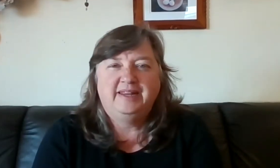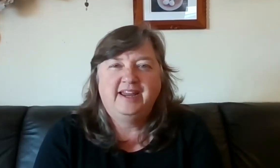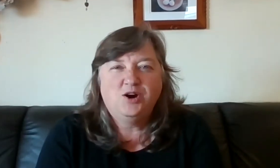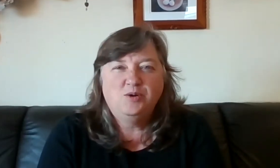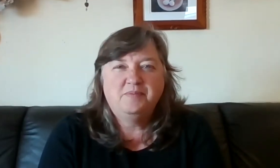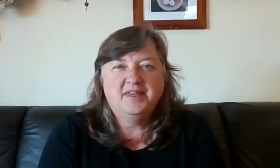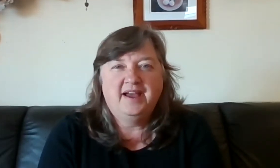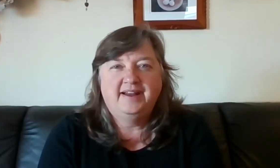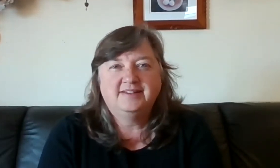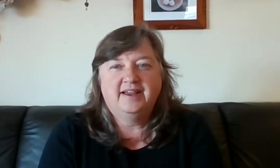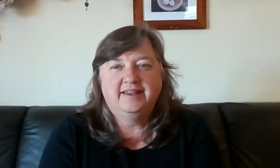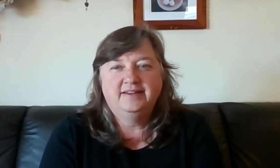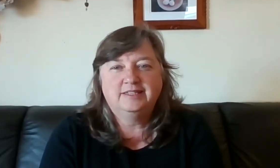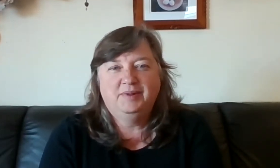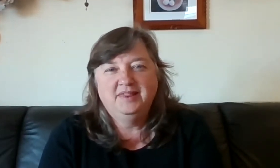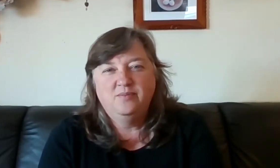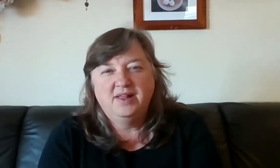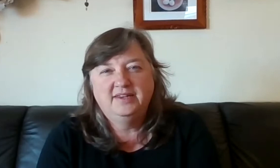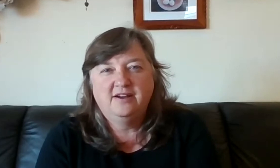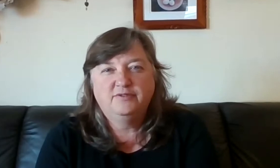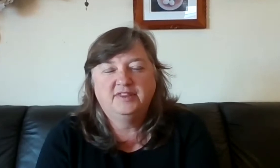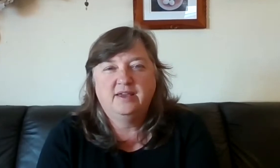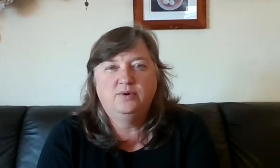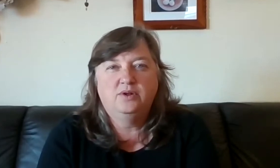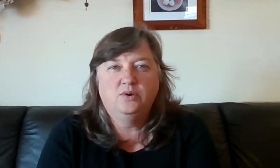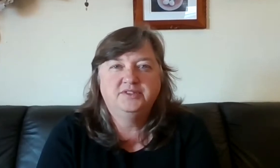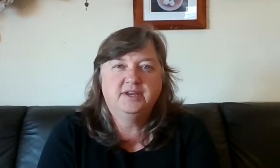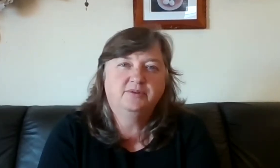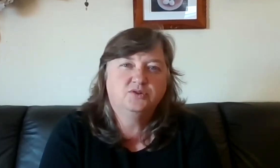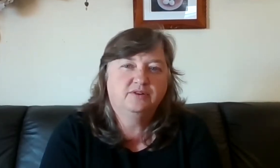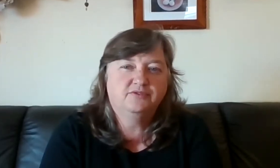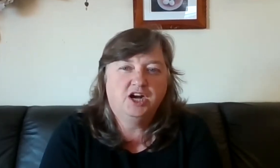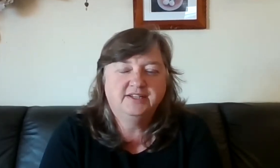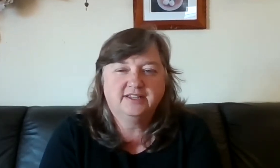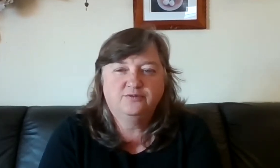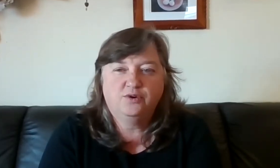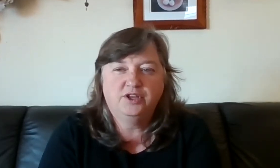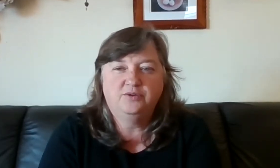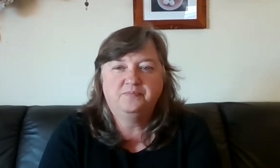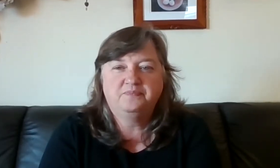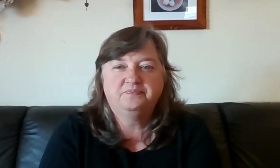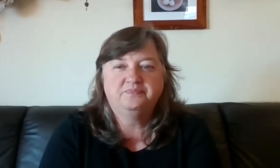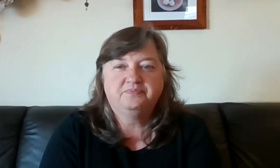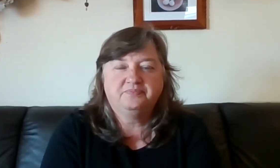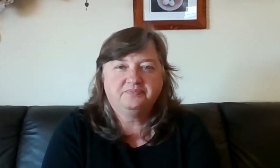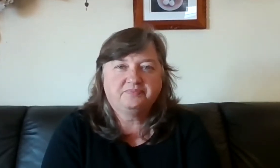I hope that I can explain them well enough that they will hold some sort of context for you.